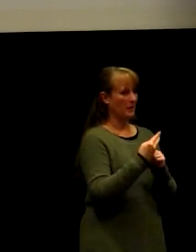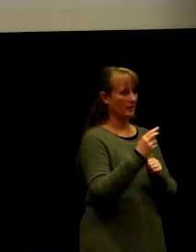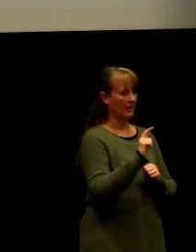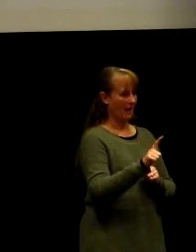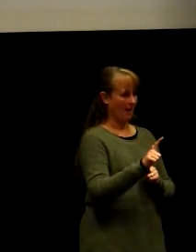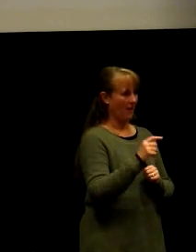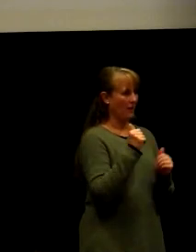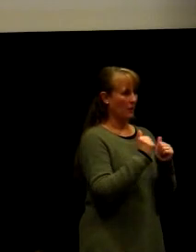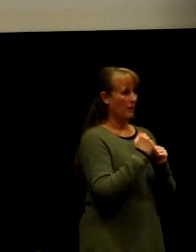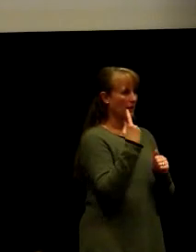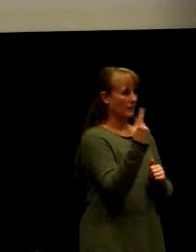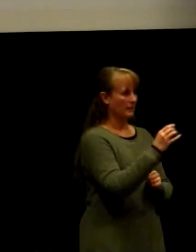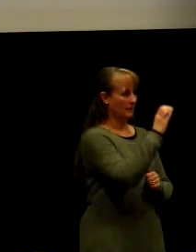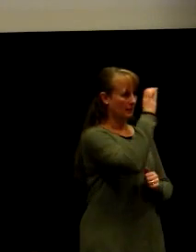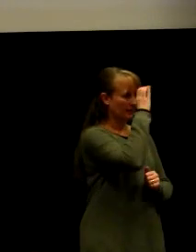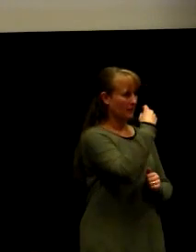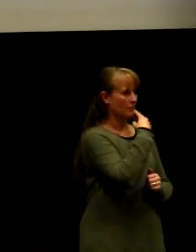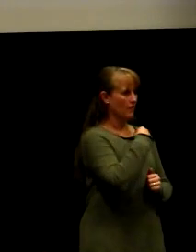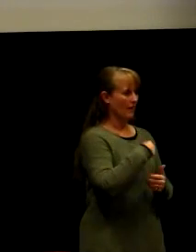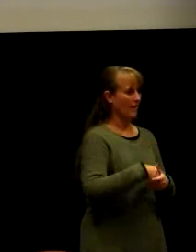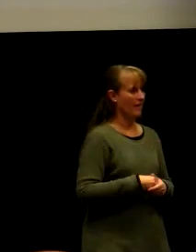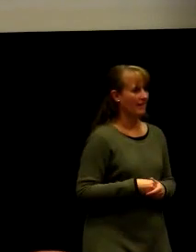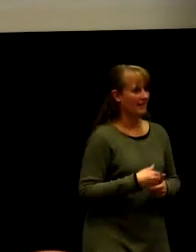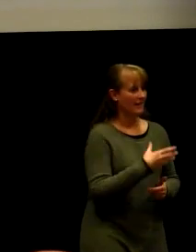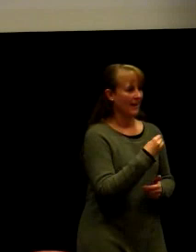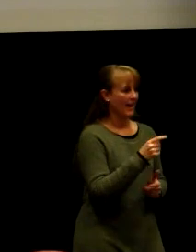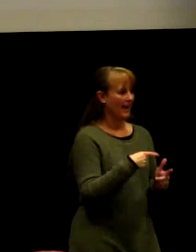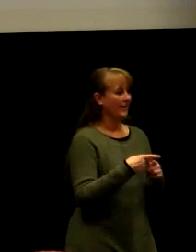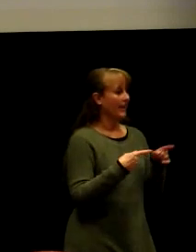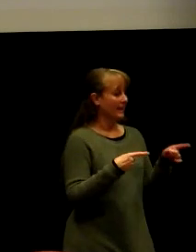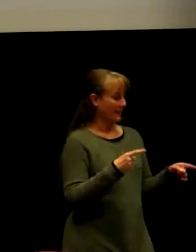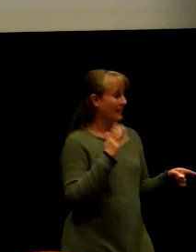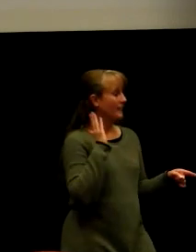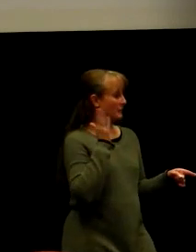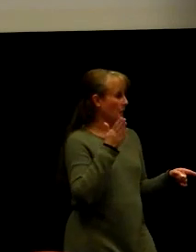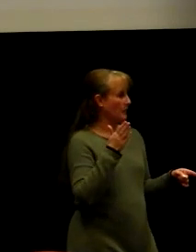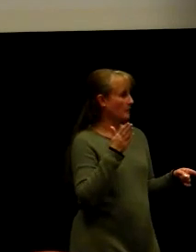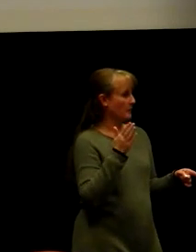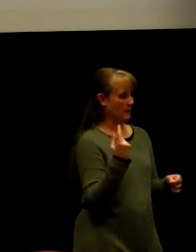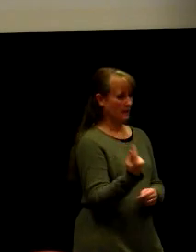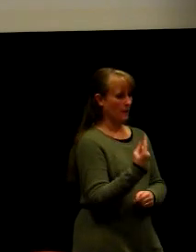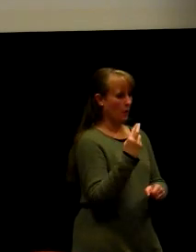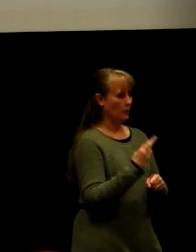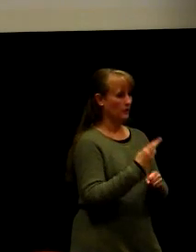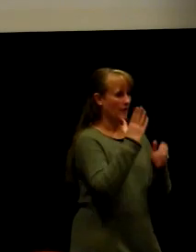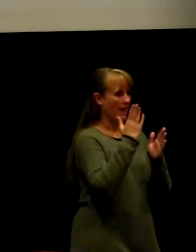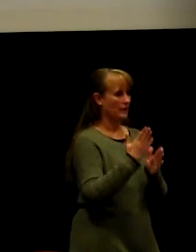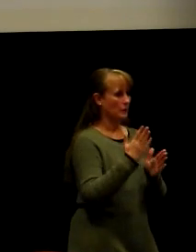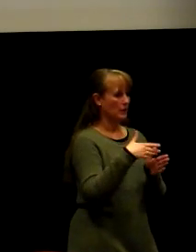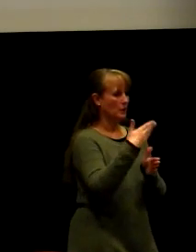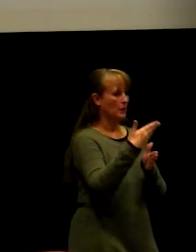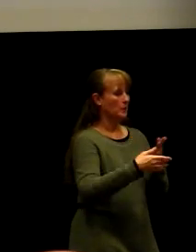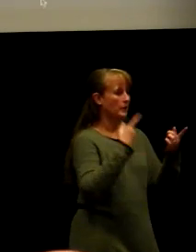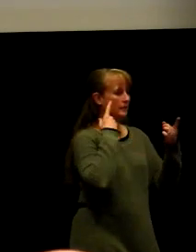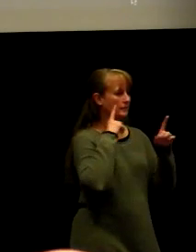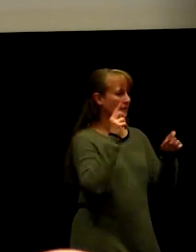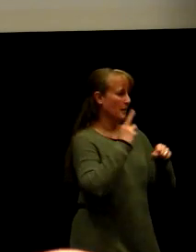HAL, with his single red eye. And then he is going to be the sole astronaut to complete the